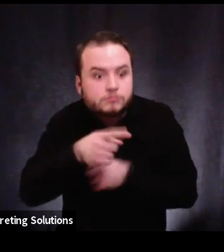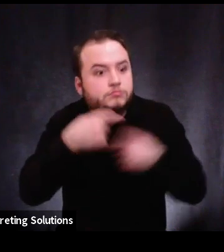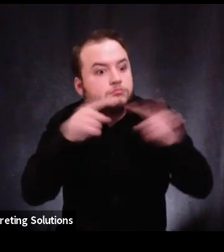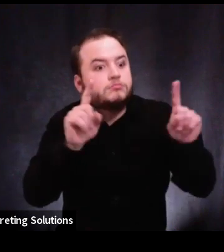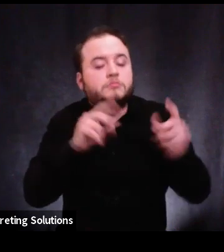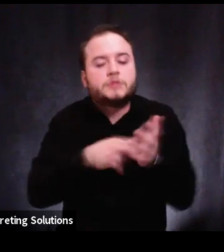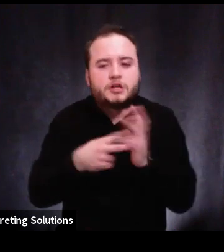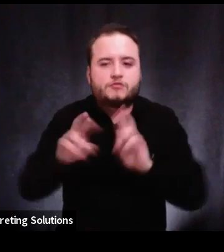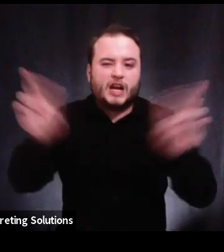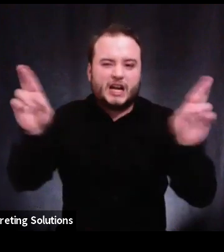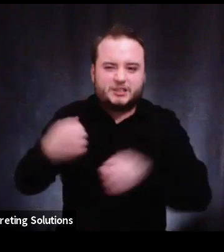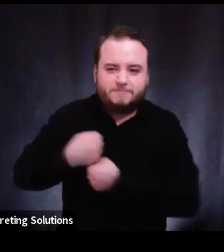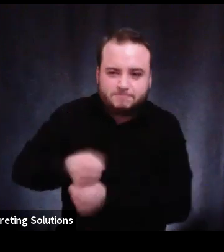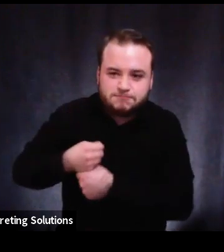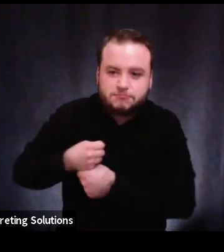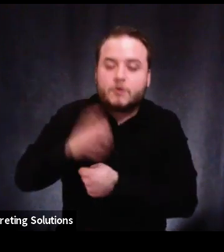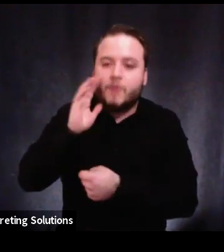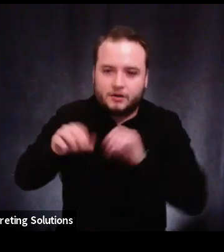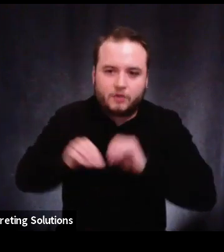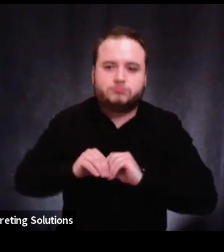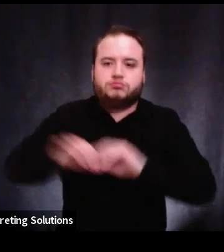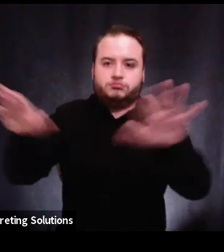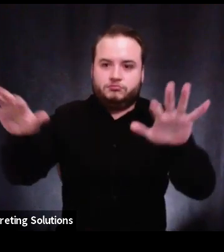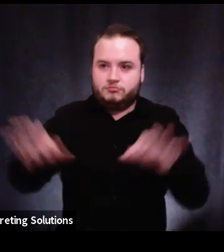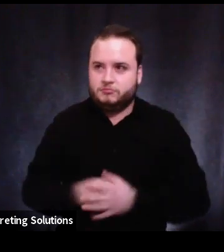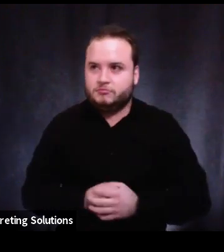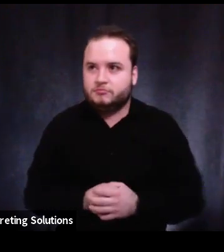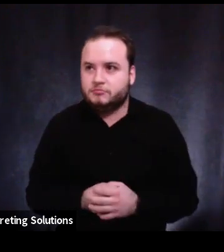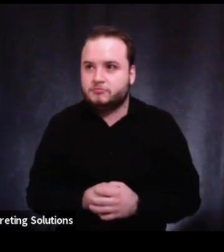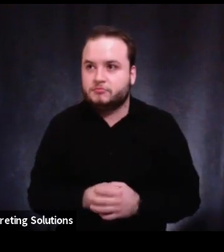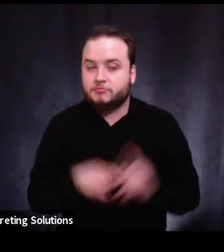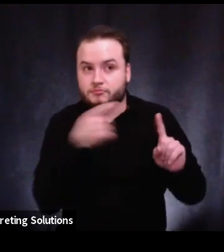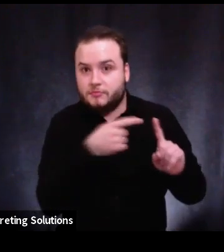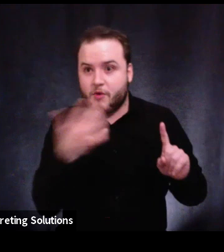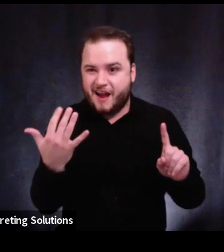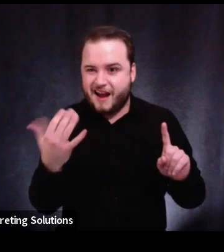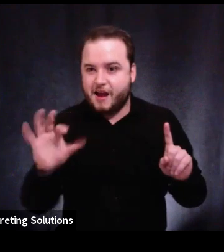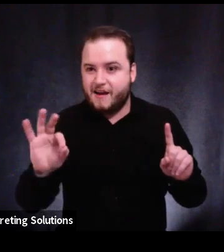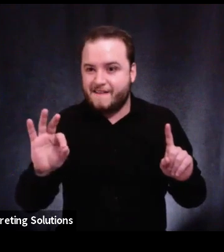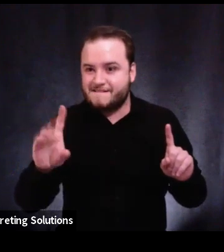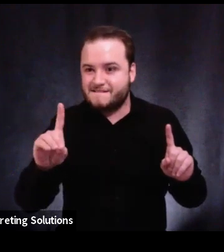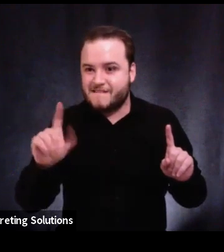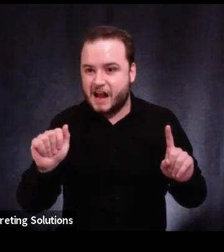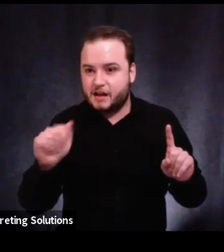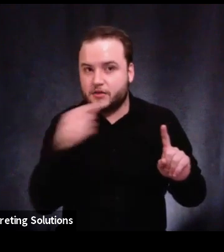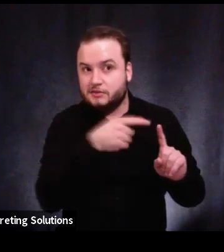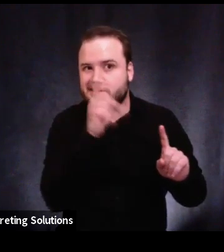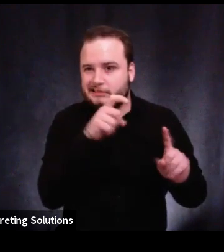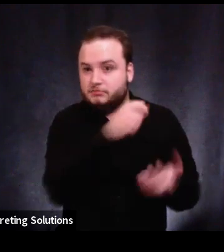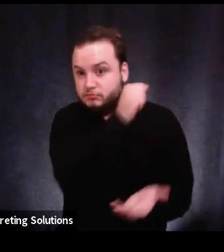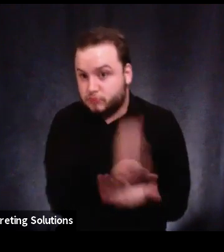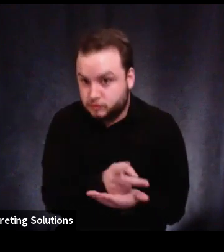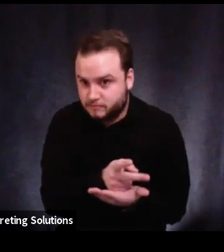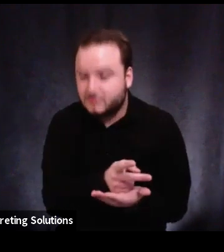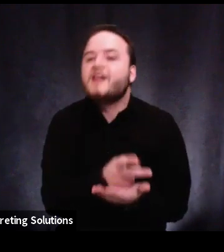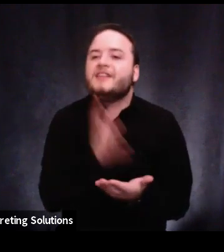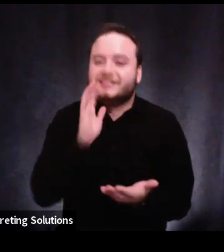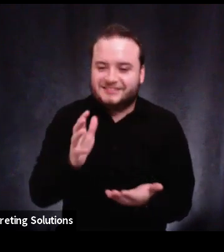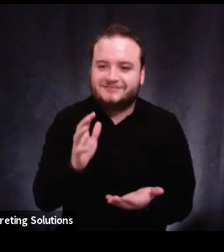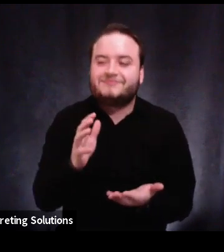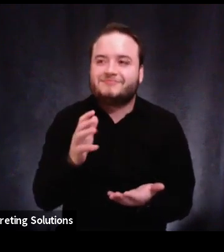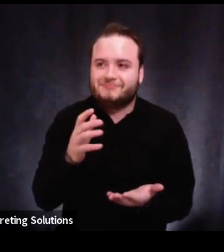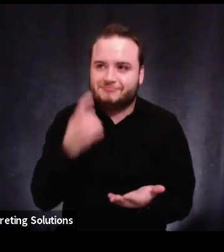FDA approved and in what settings they're appropriate and things, I think it's important for people to recognize that there are multiple